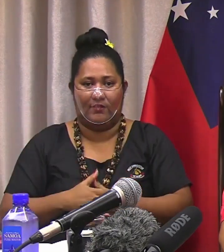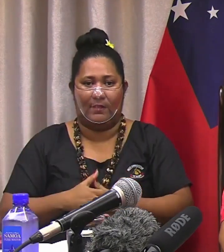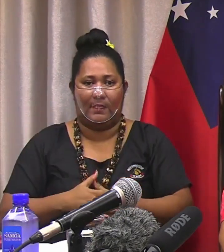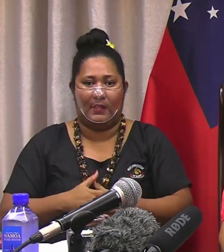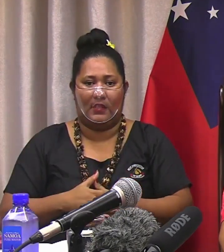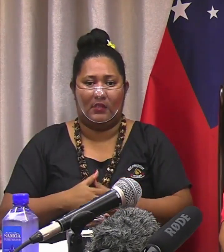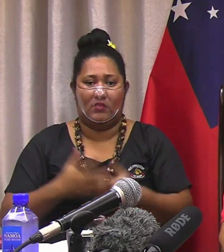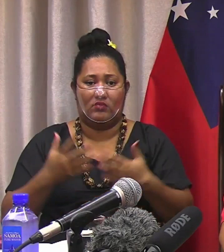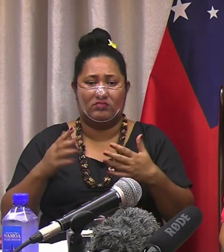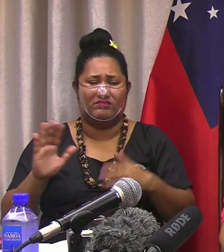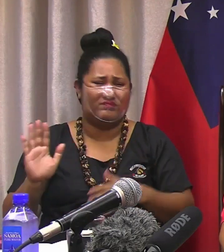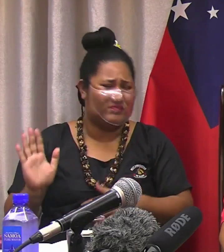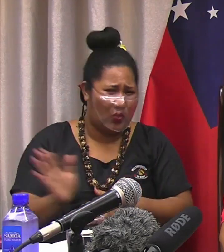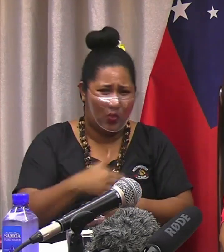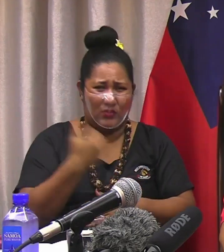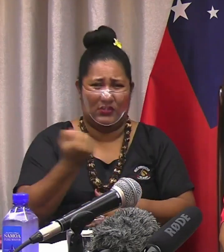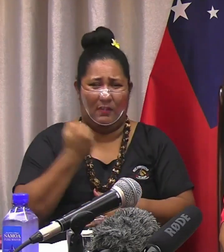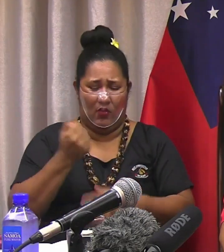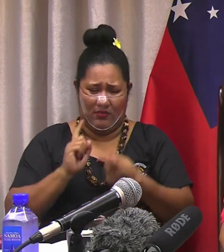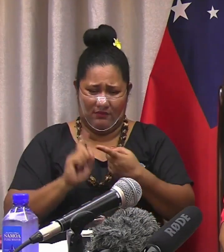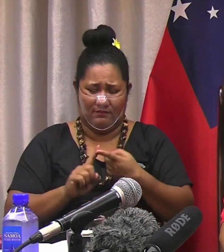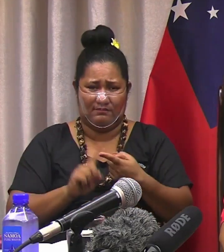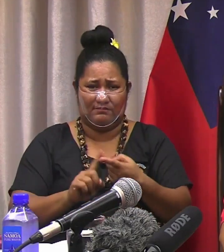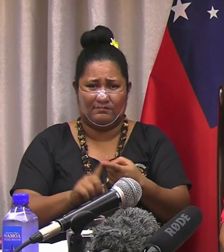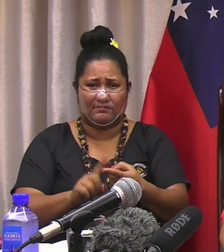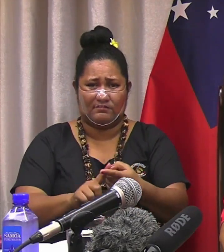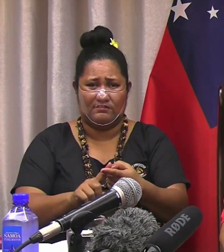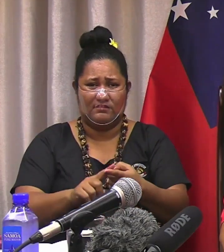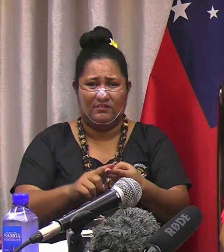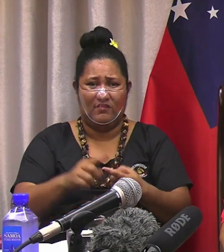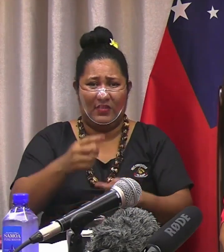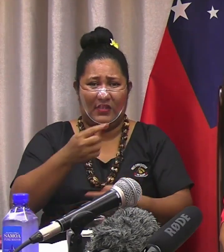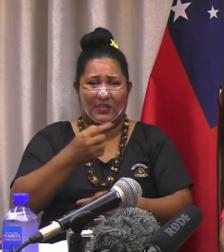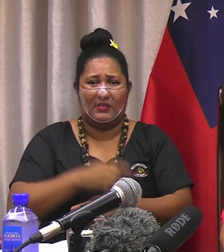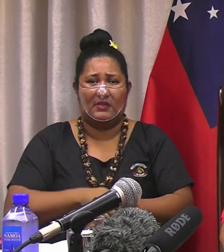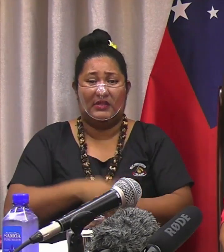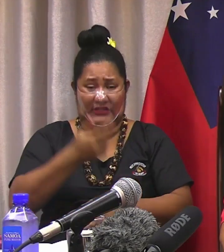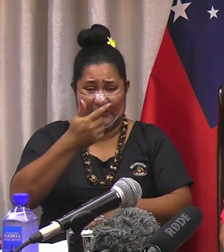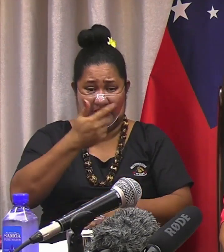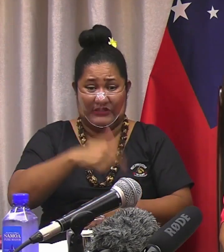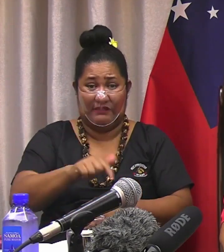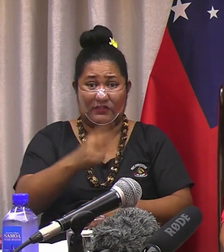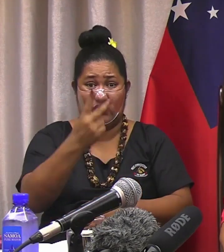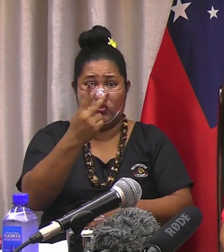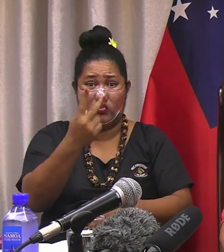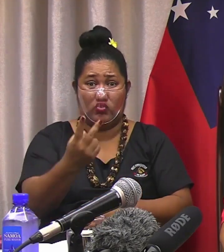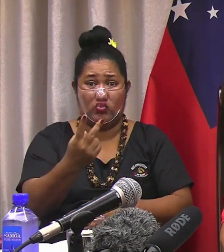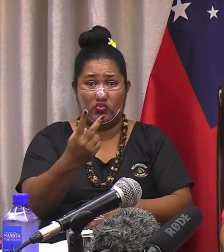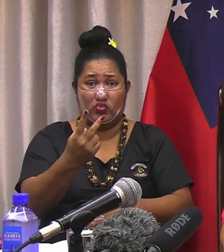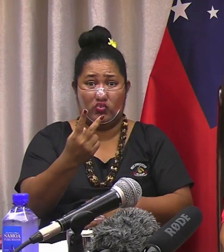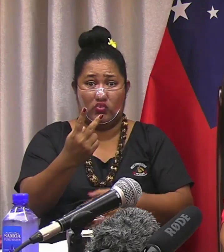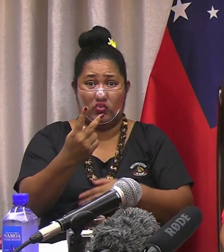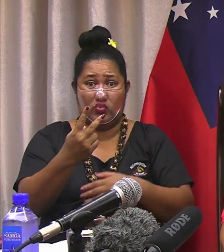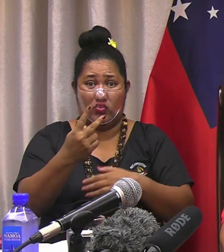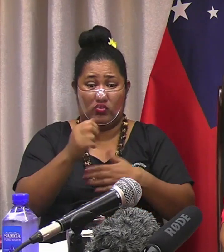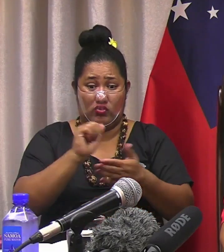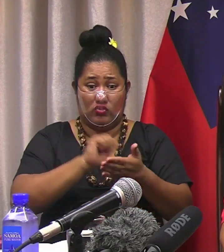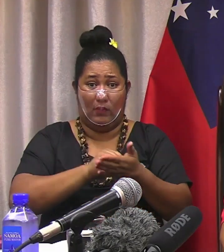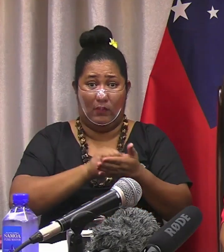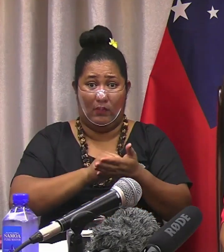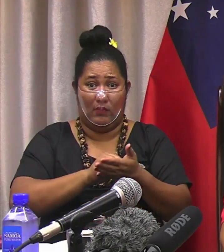While the country will undergo a 72-hour lockdown, the shops,